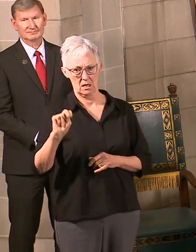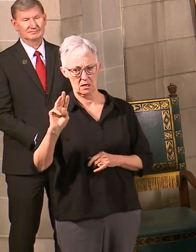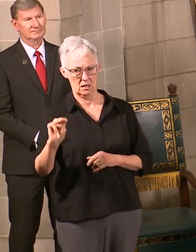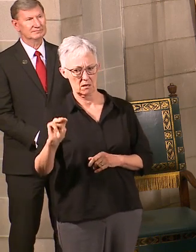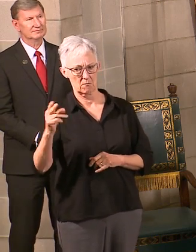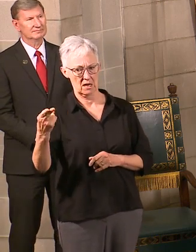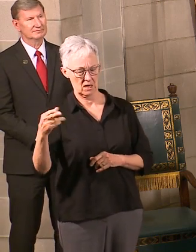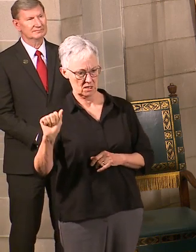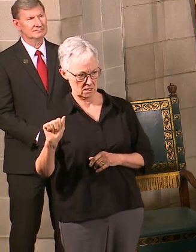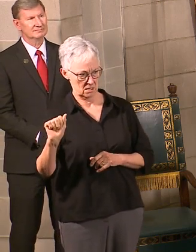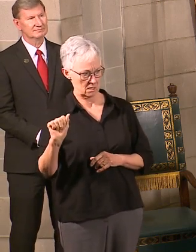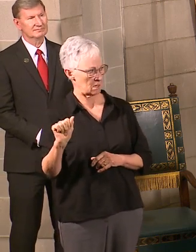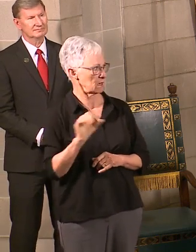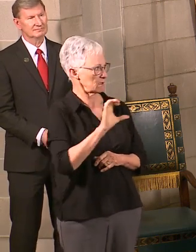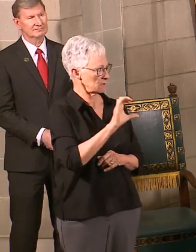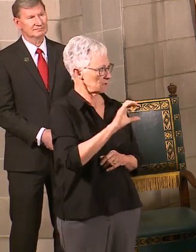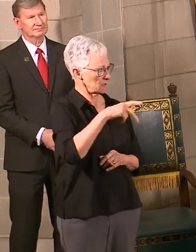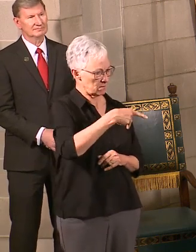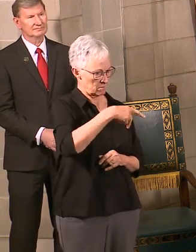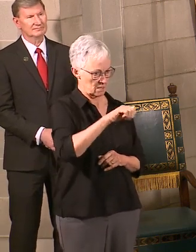cpar.unomaha.edu. So